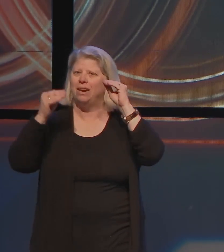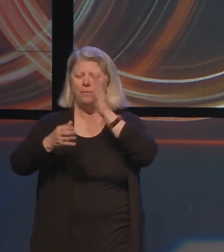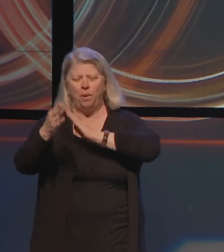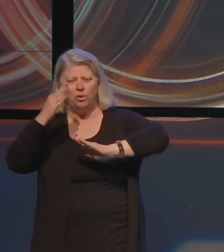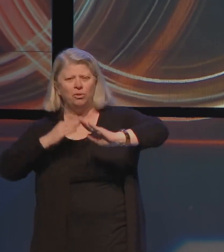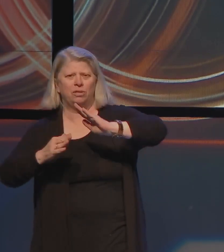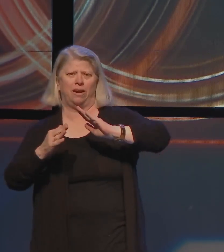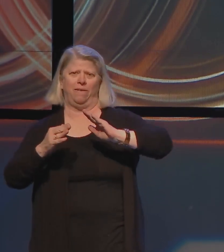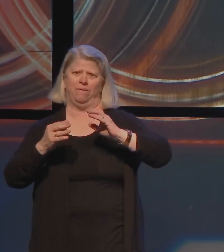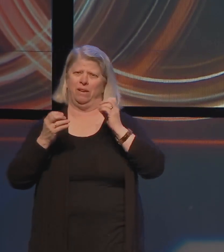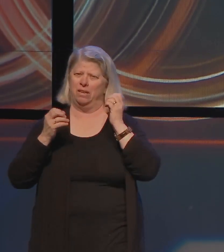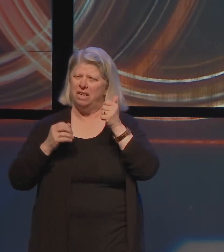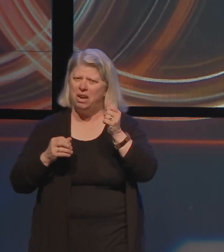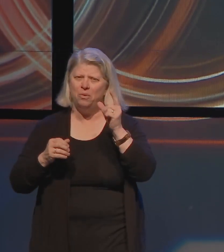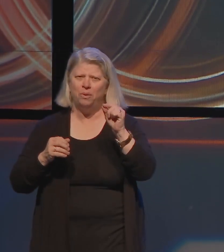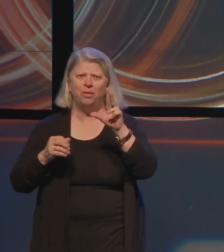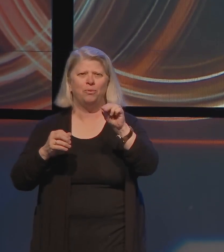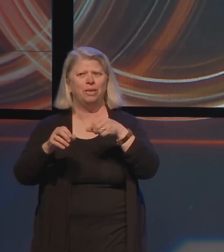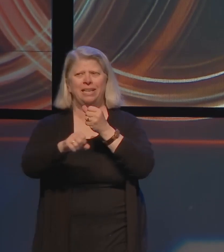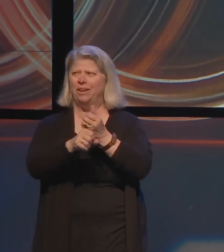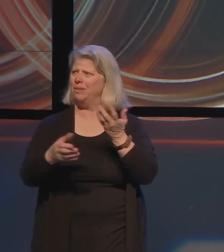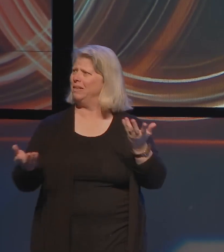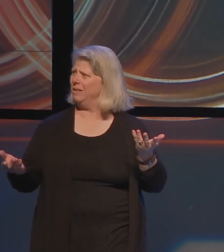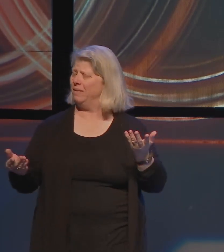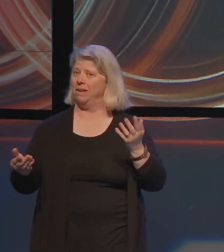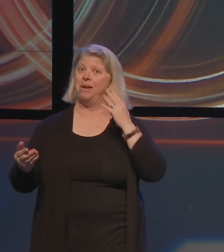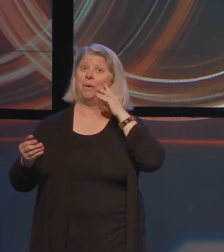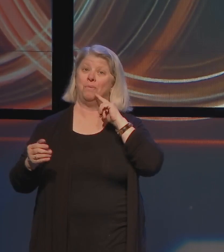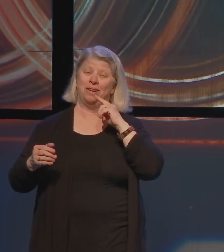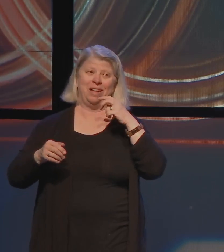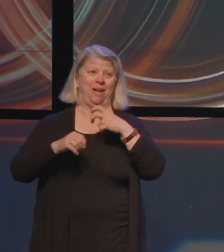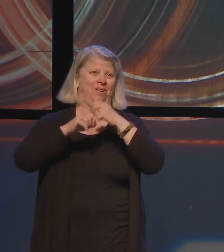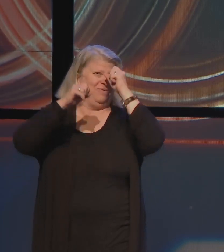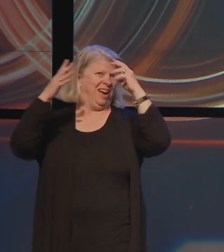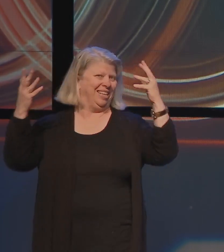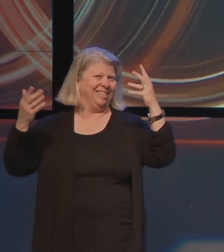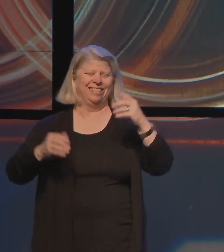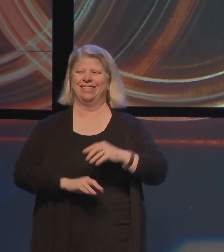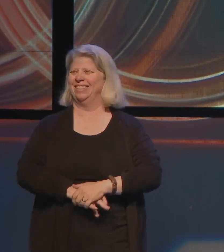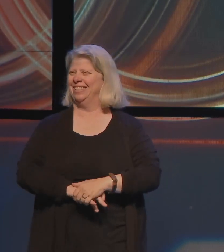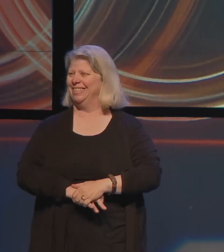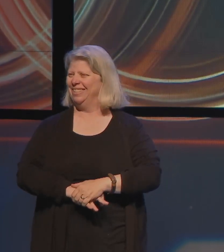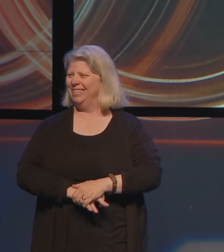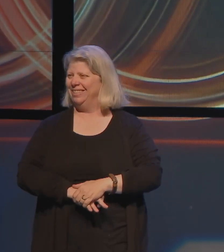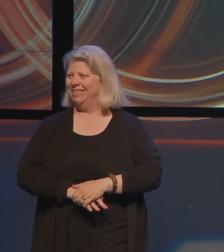for decades. I know, it's really hard to imagine, right?